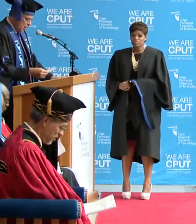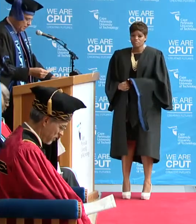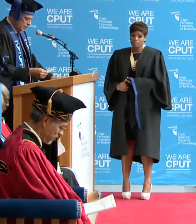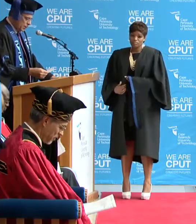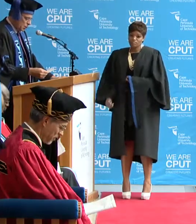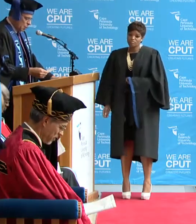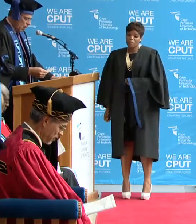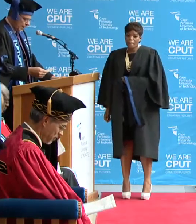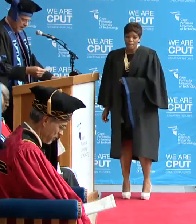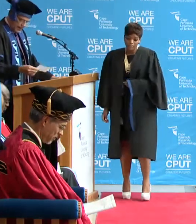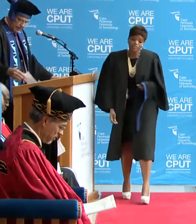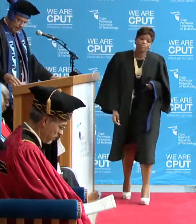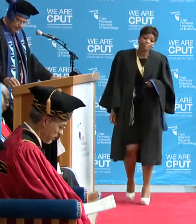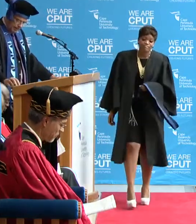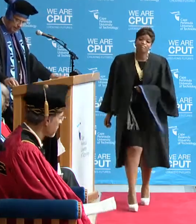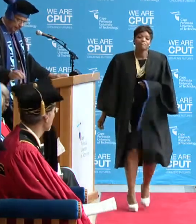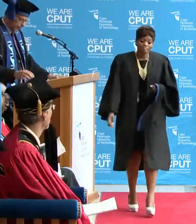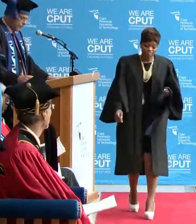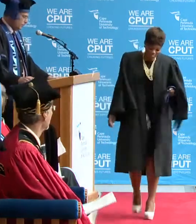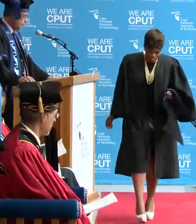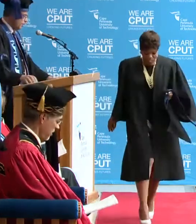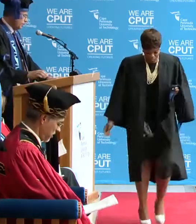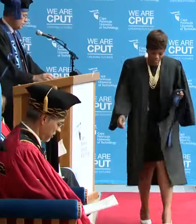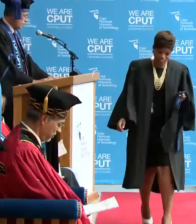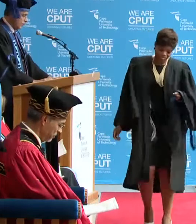Felishwa Longwane.